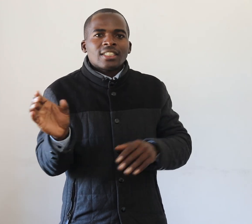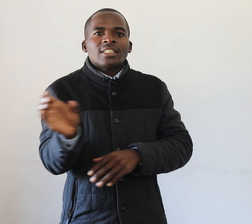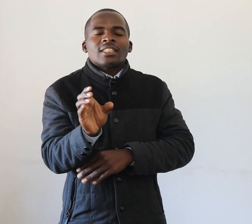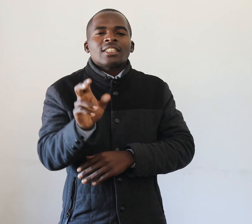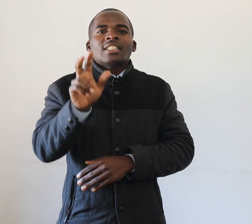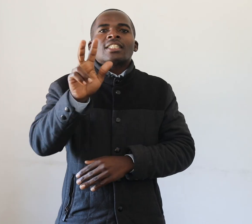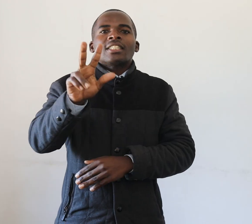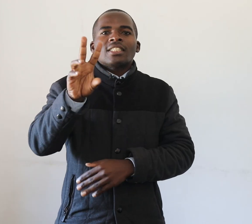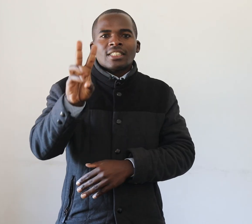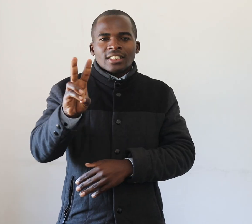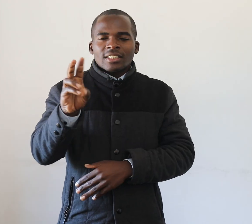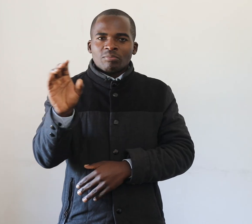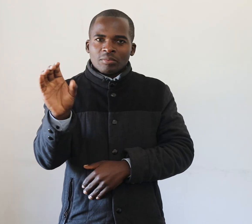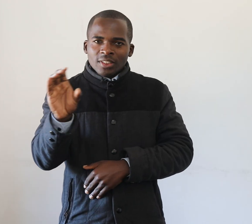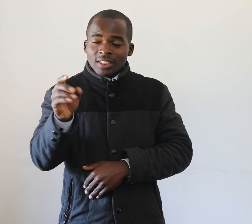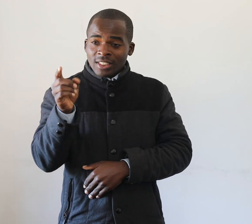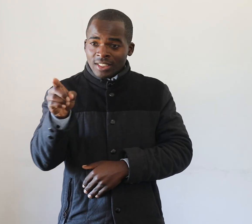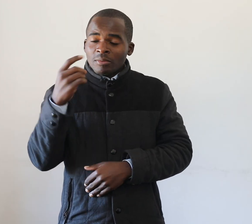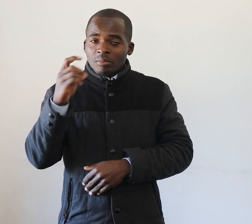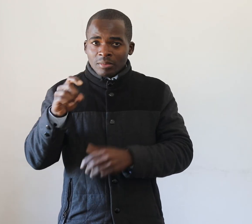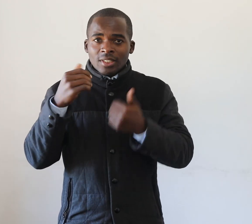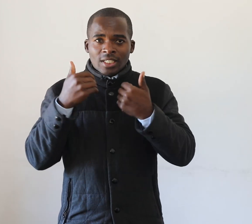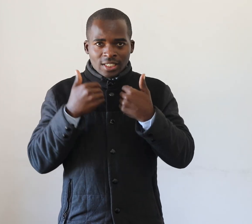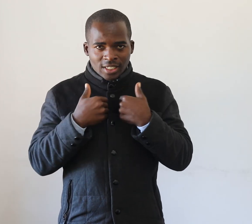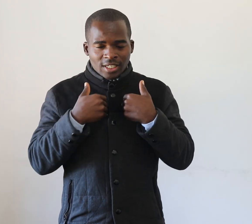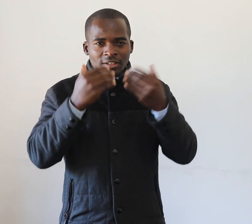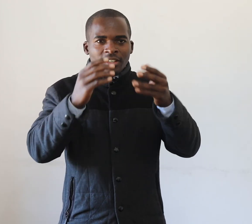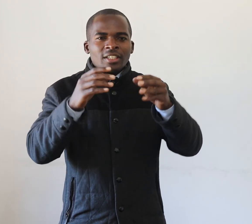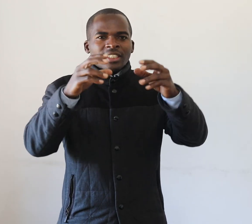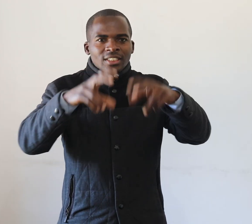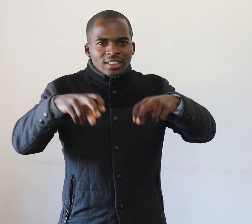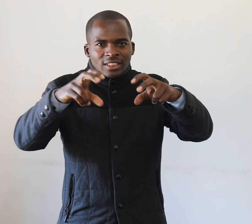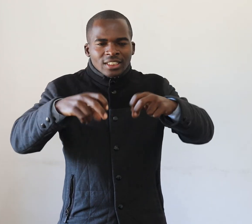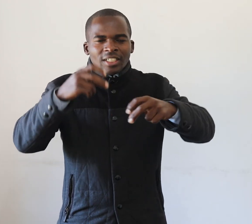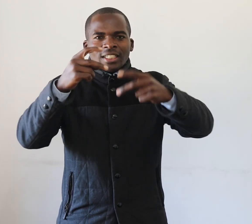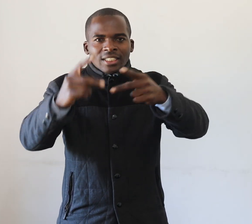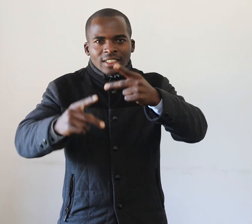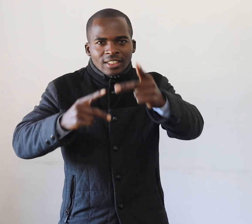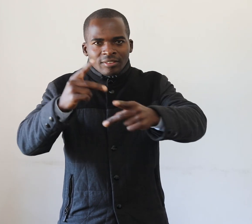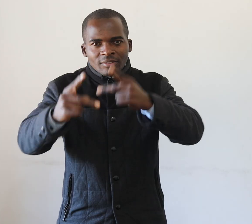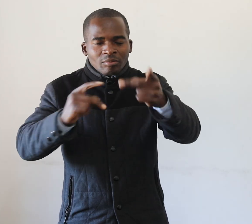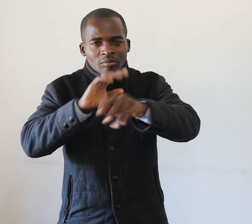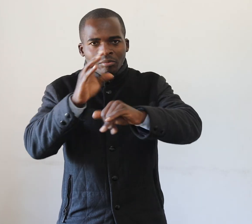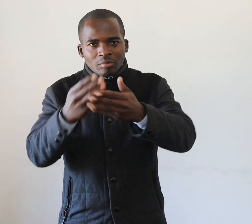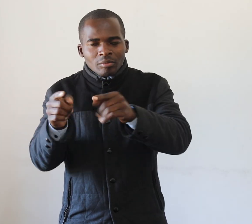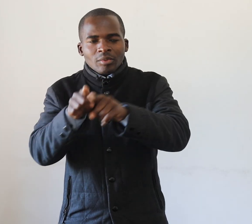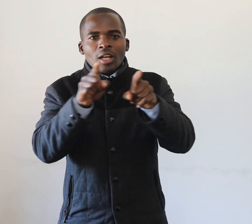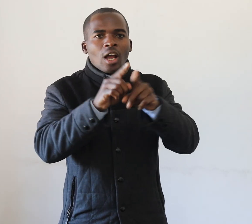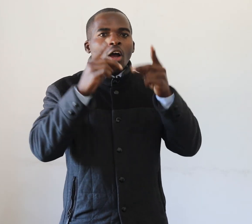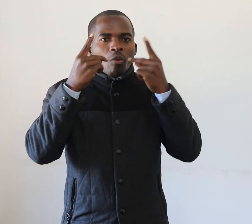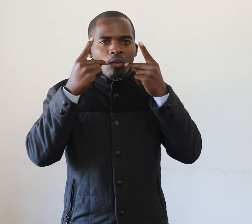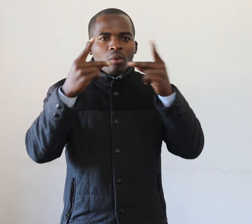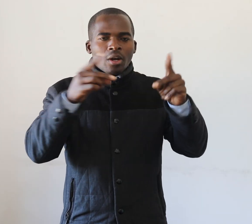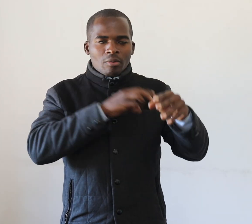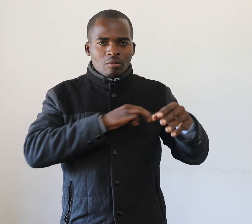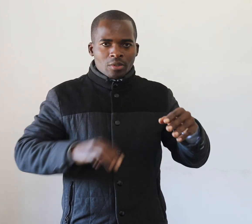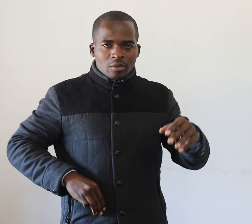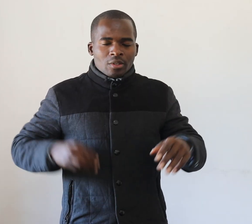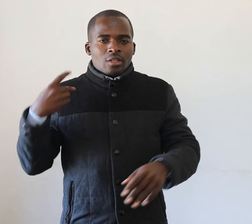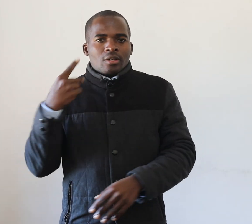It is required to process the list and then publish the names of the members of Parliament and councillors who have